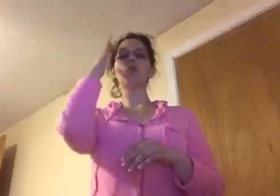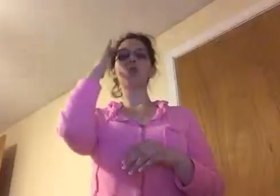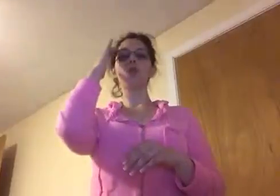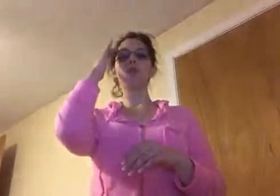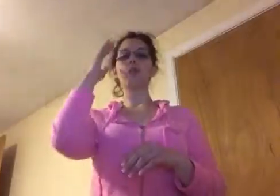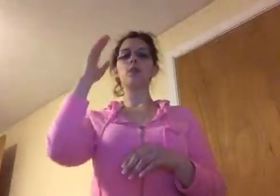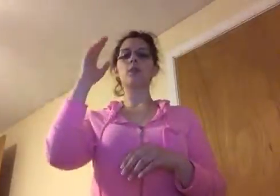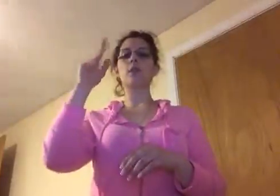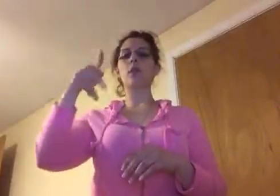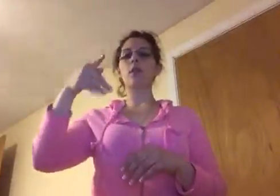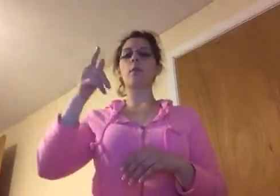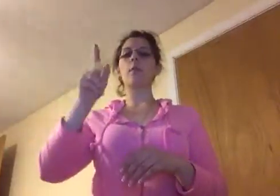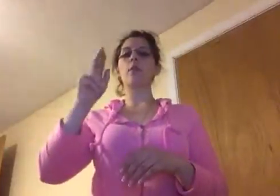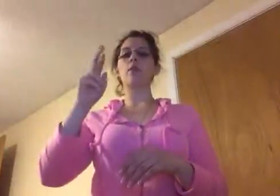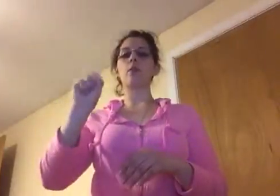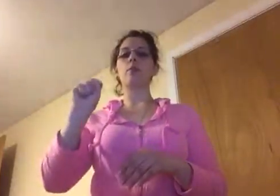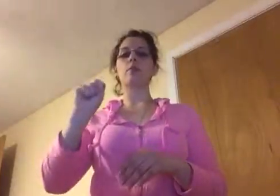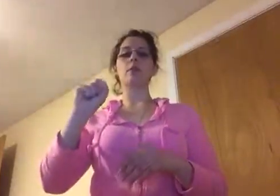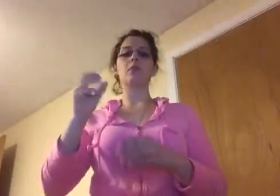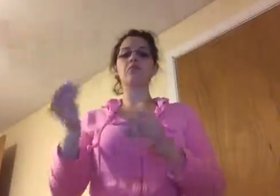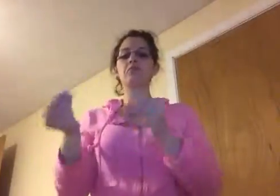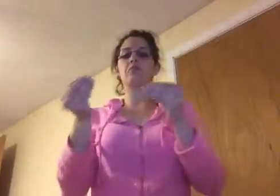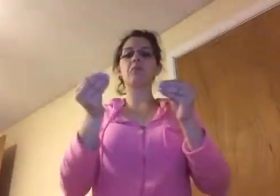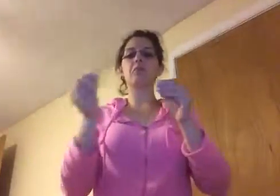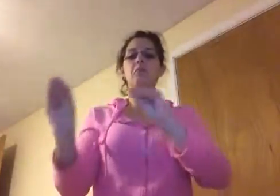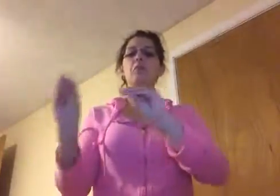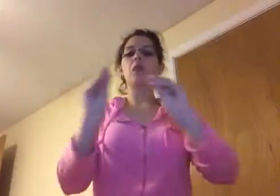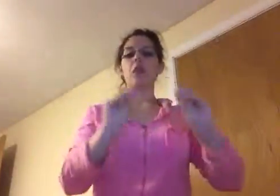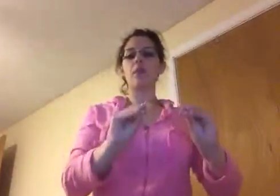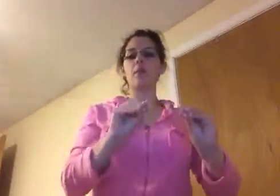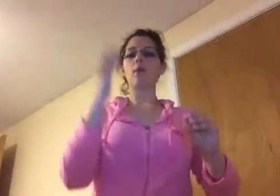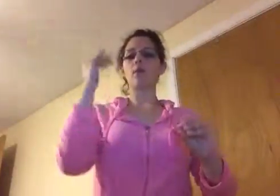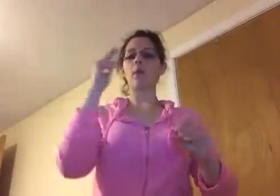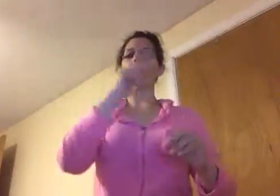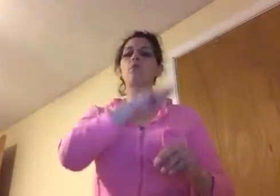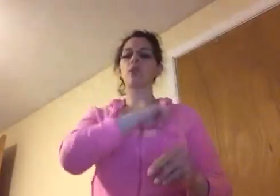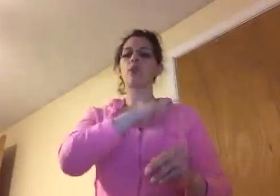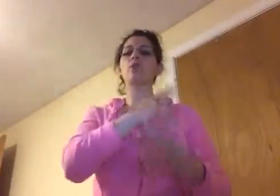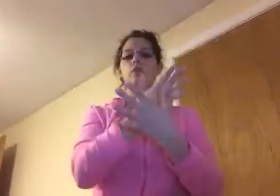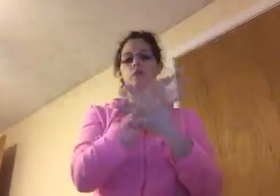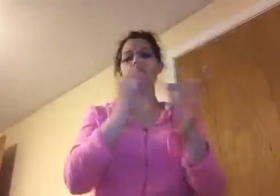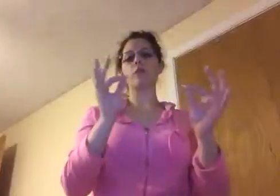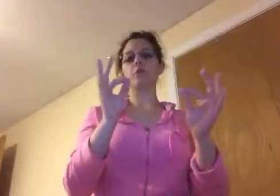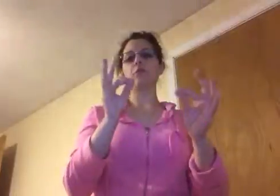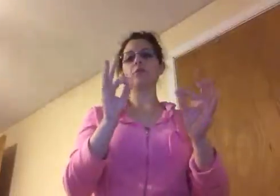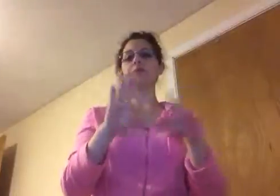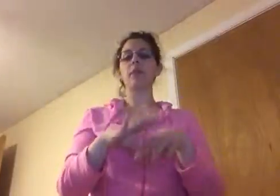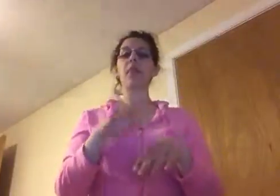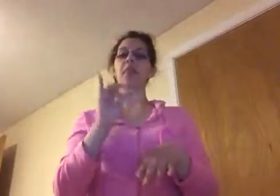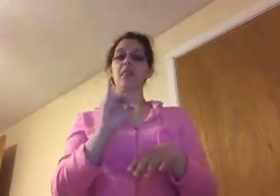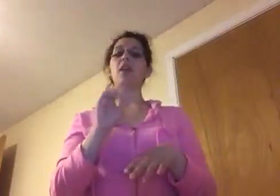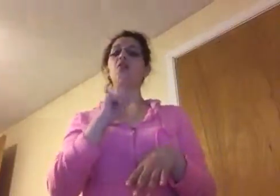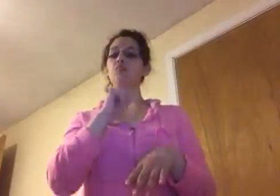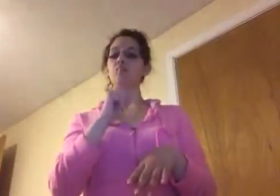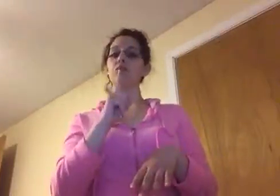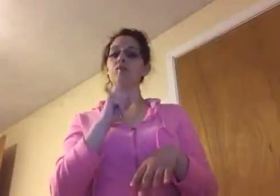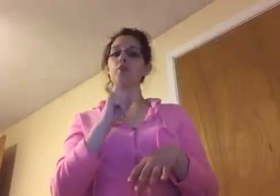flee religious persecution, and that is in fact true to some degree. And to really understand what this means, you really